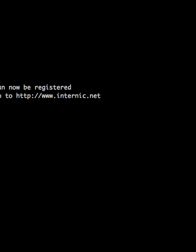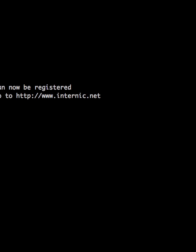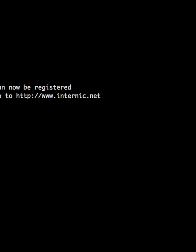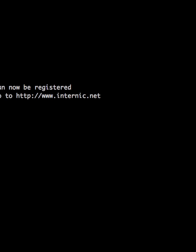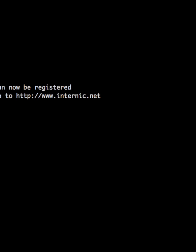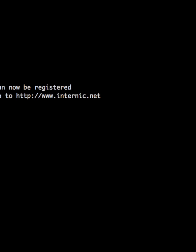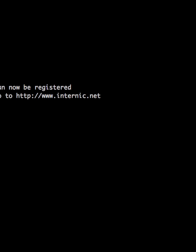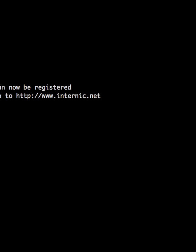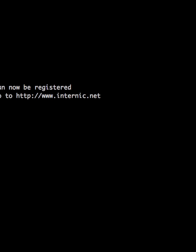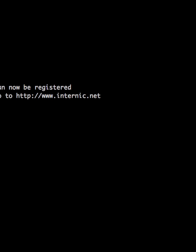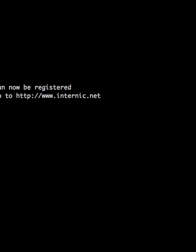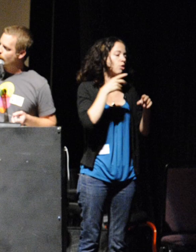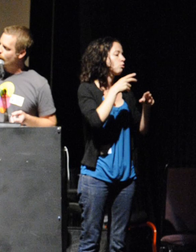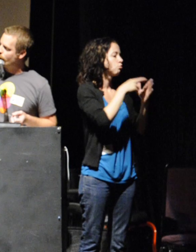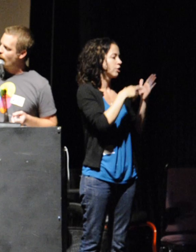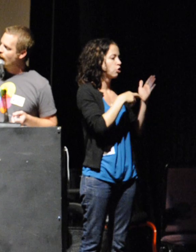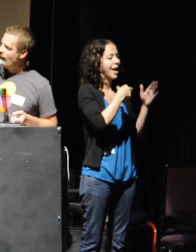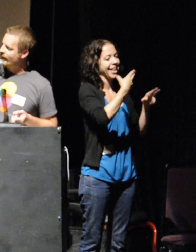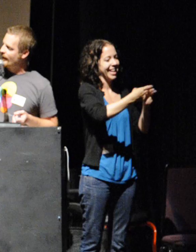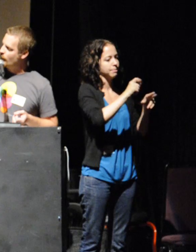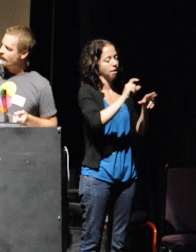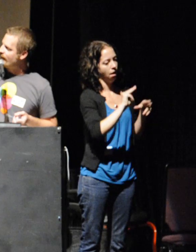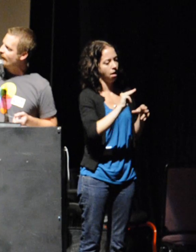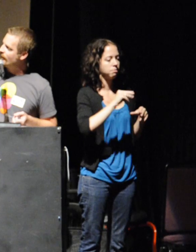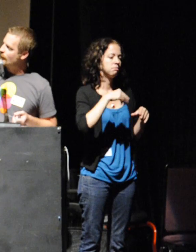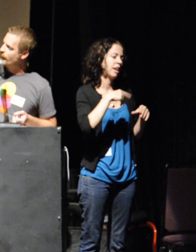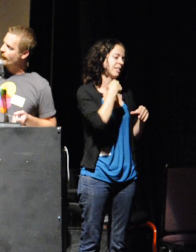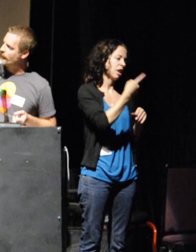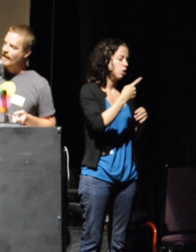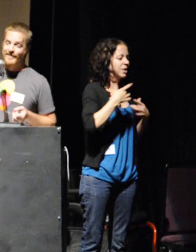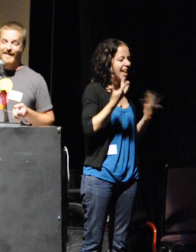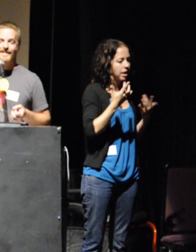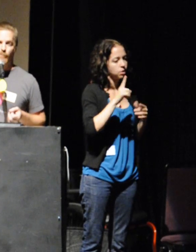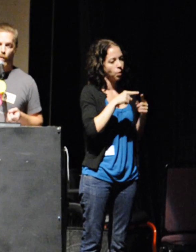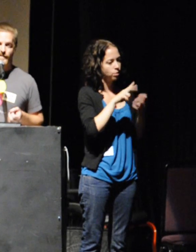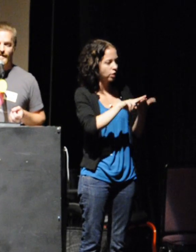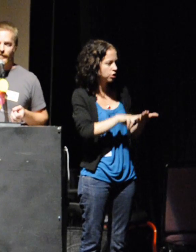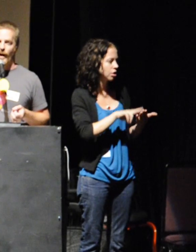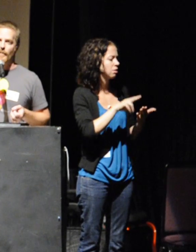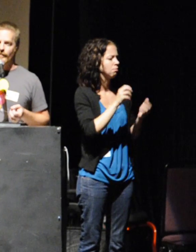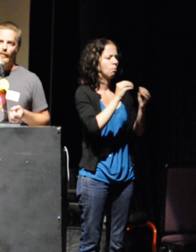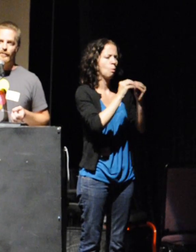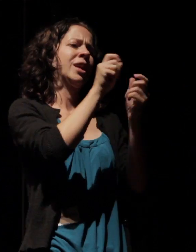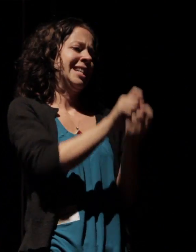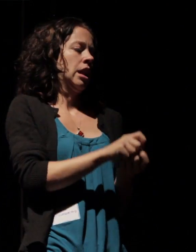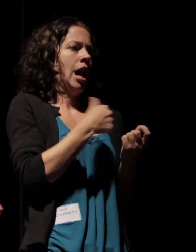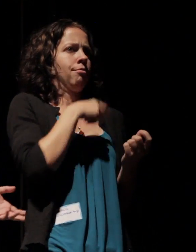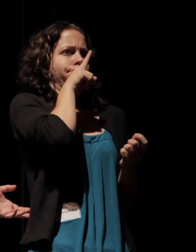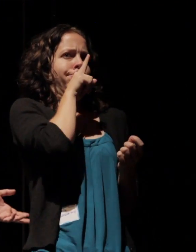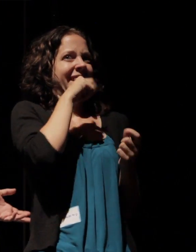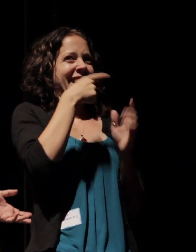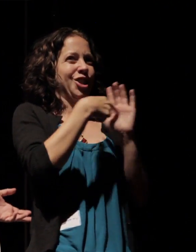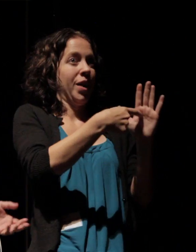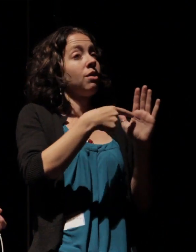it's registered at name.com. I can tell you where its name servers are. I can tell you what the status is when it was registered. There's actually more details here I'm not showing you out of